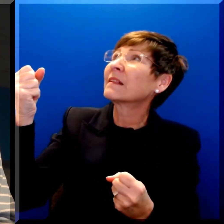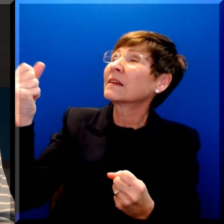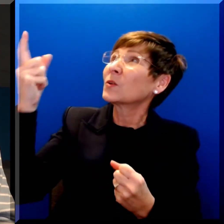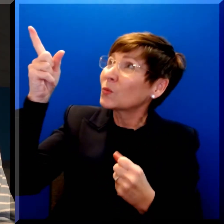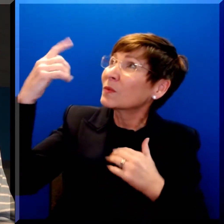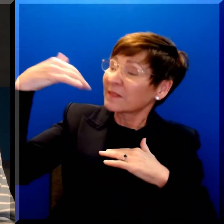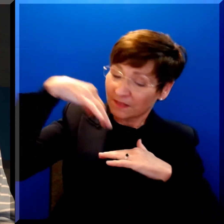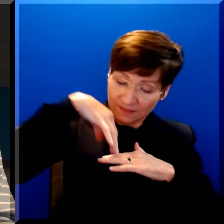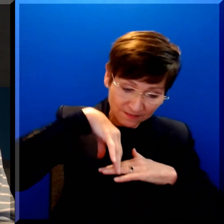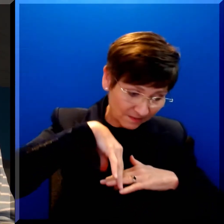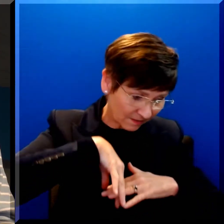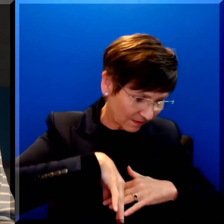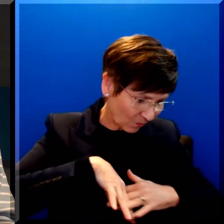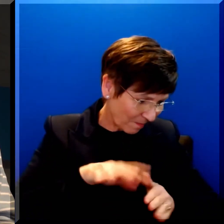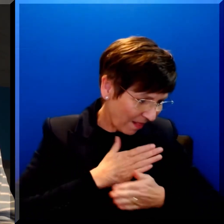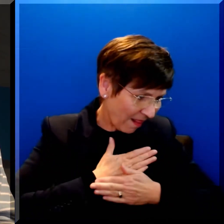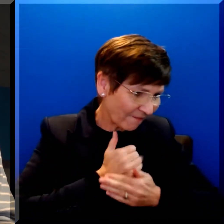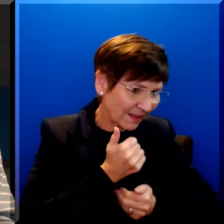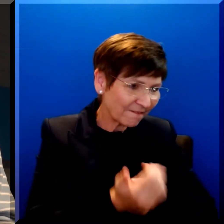I care.